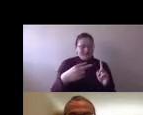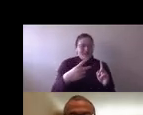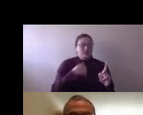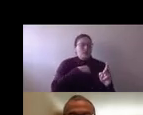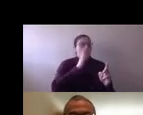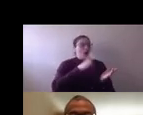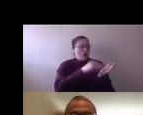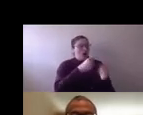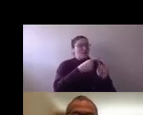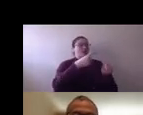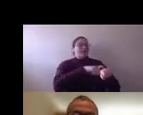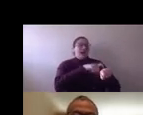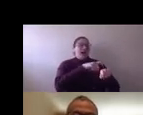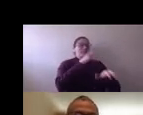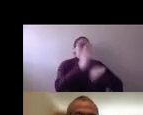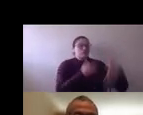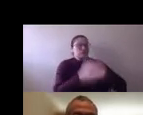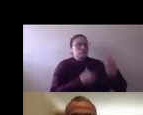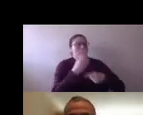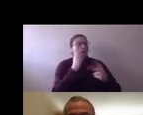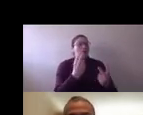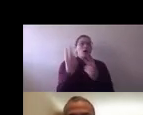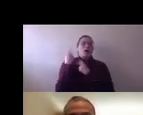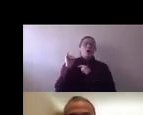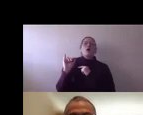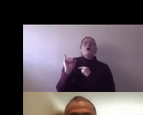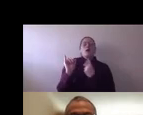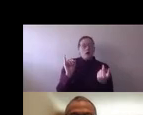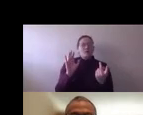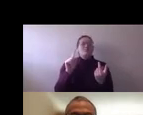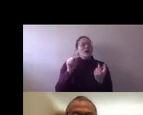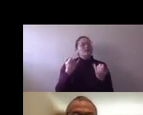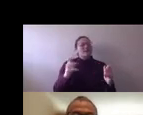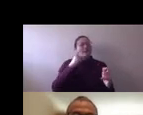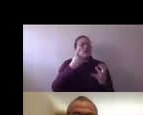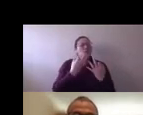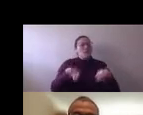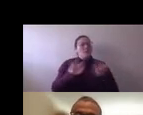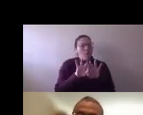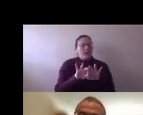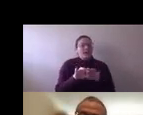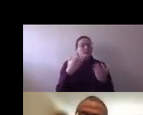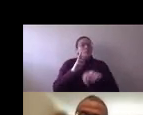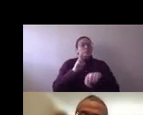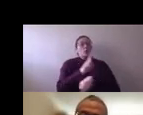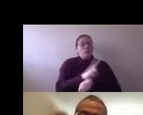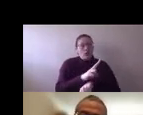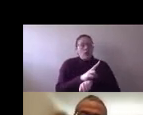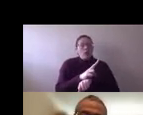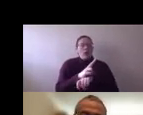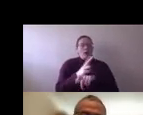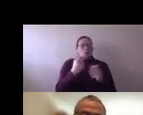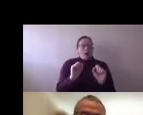of time. But I think nevertheless, it's important and perhaps even useful to connect